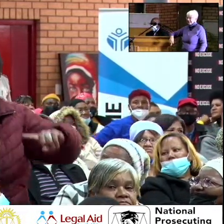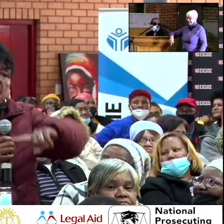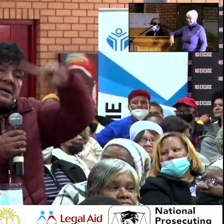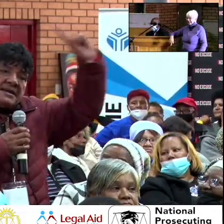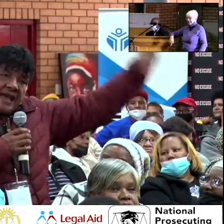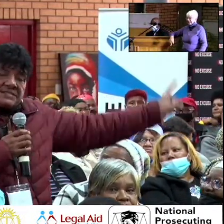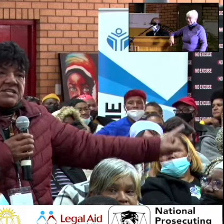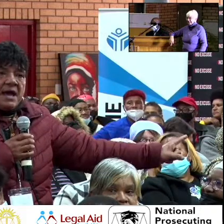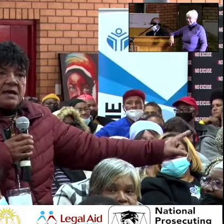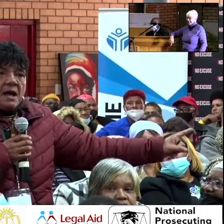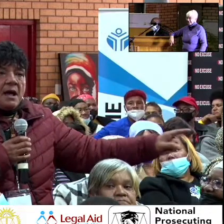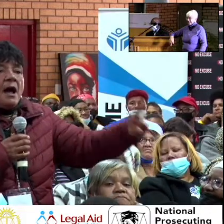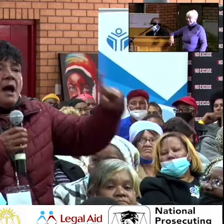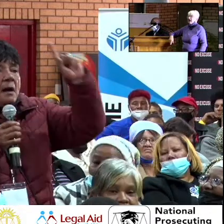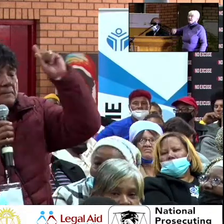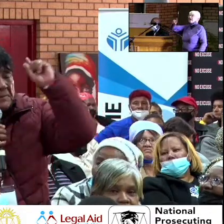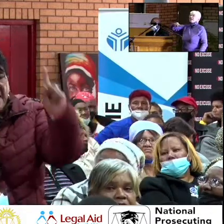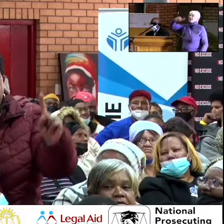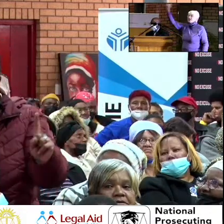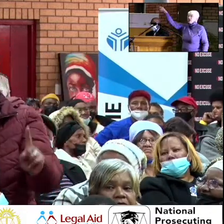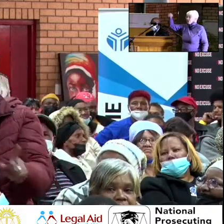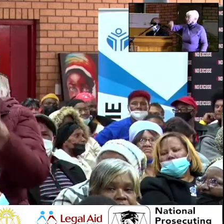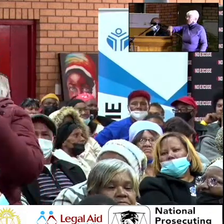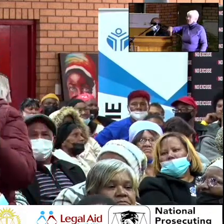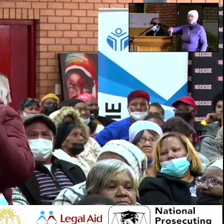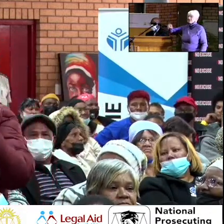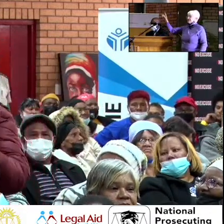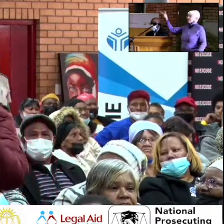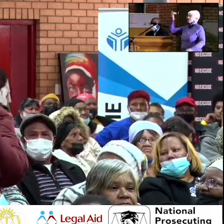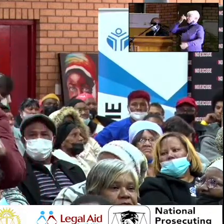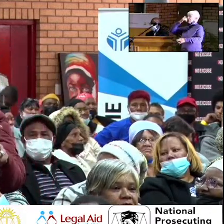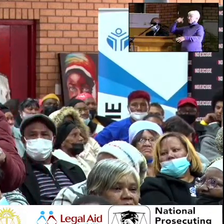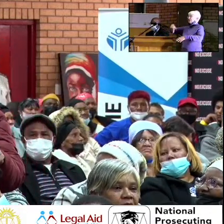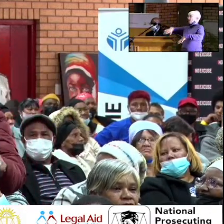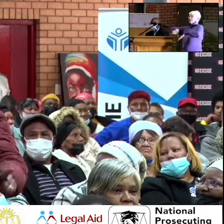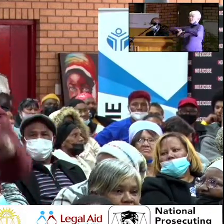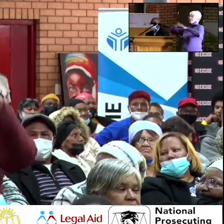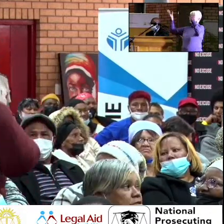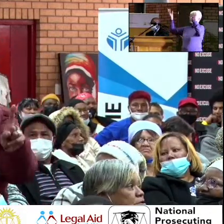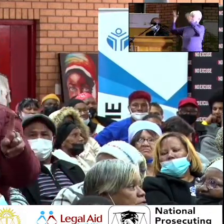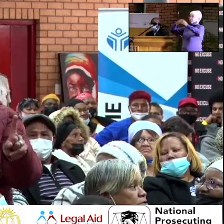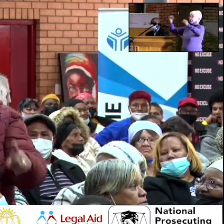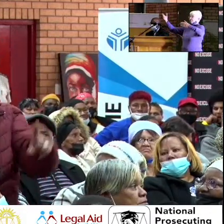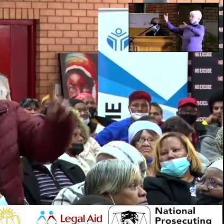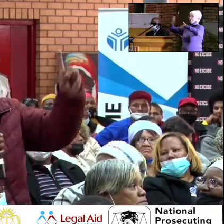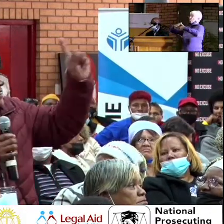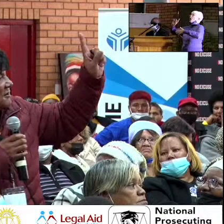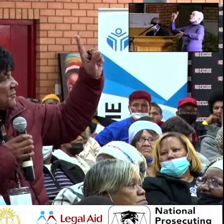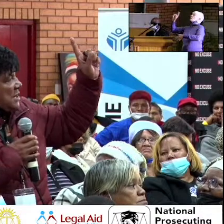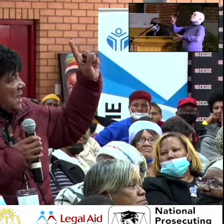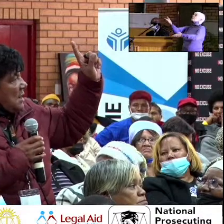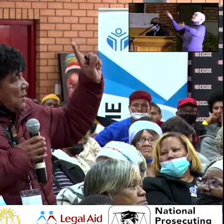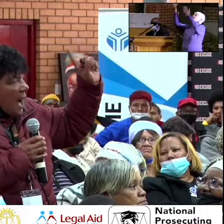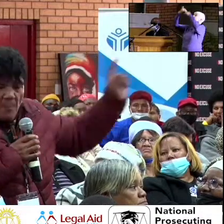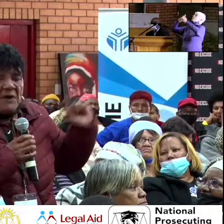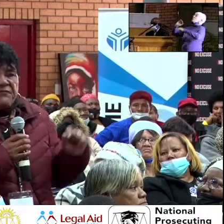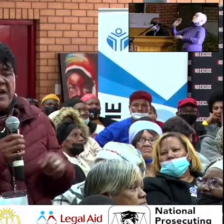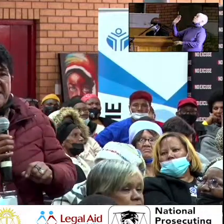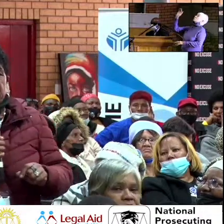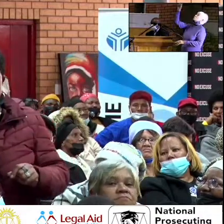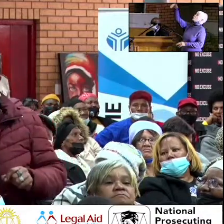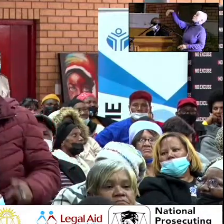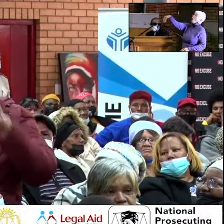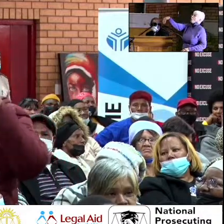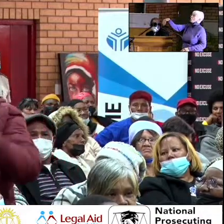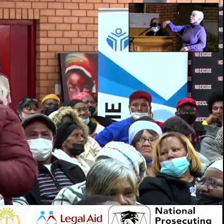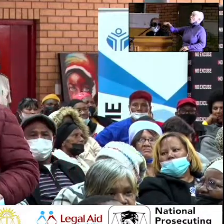people must come the next day. Please sort that thing also out. The similar with home